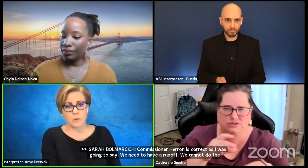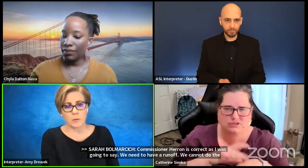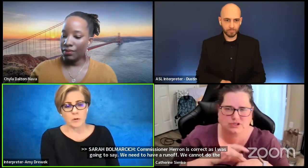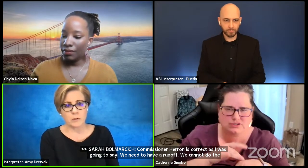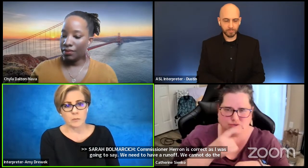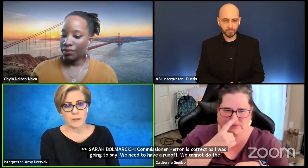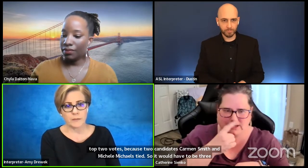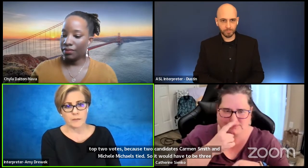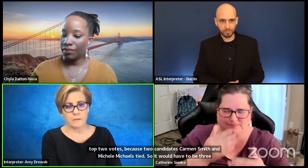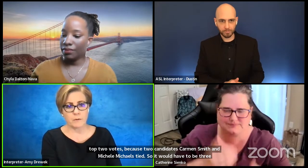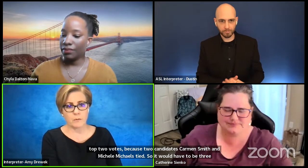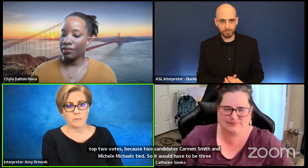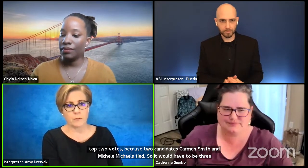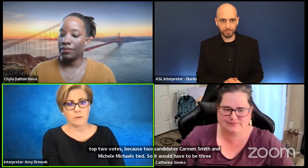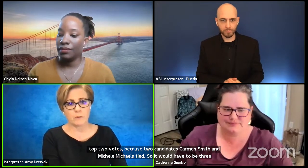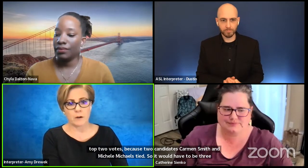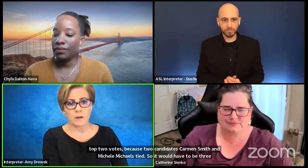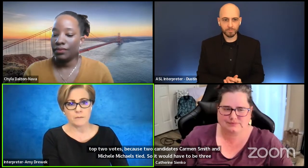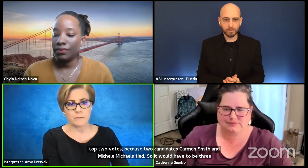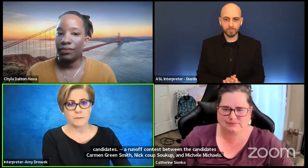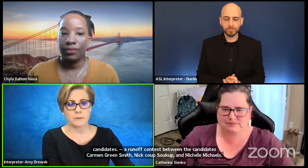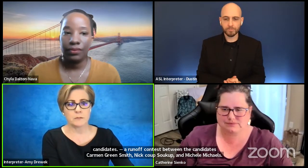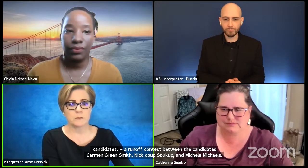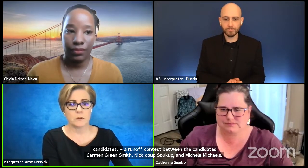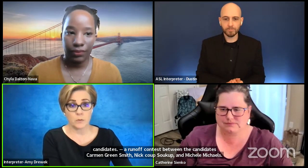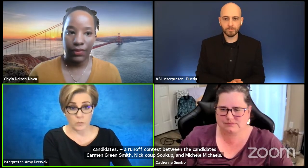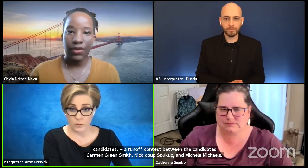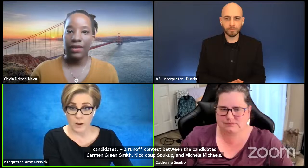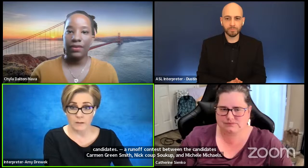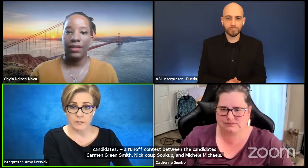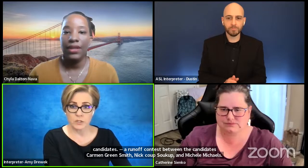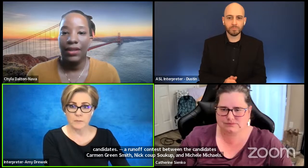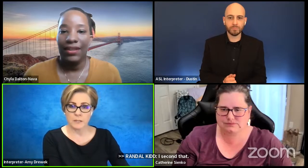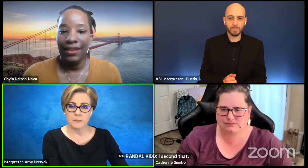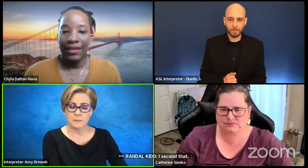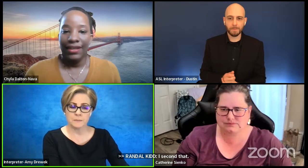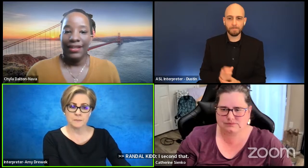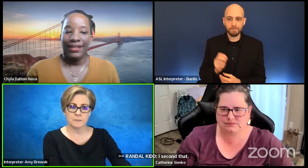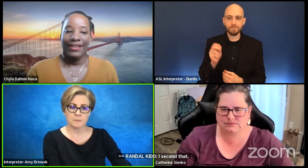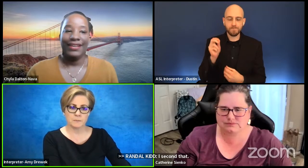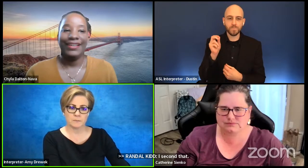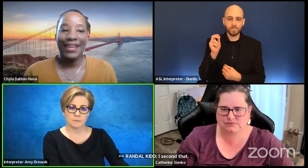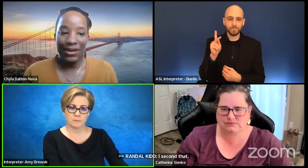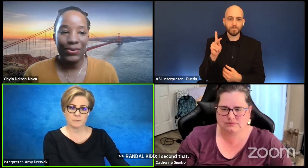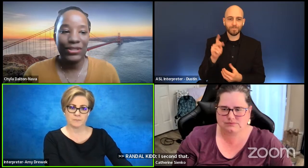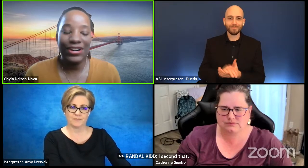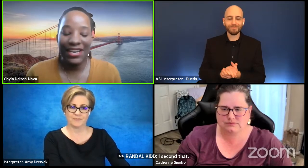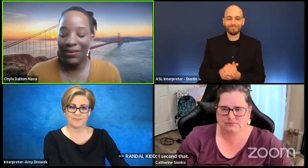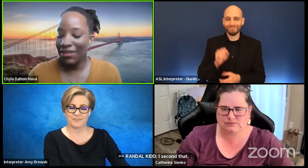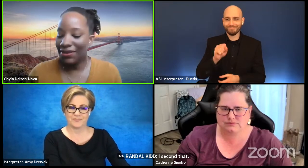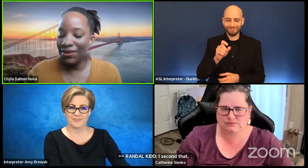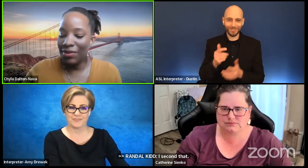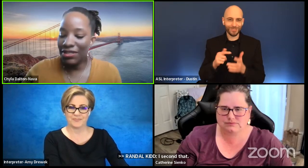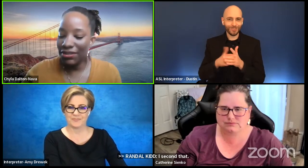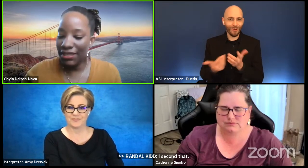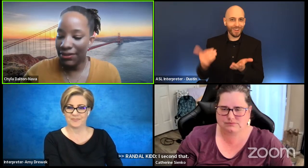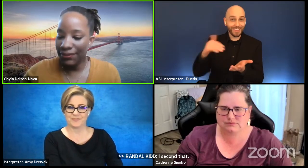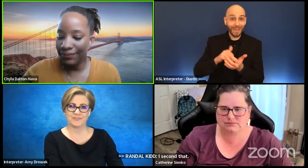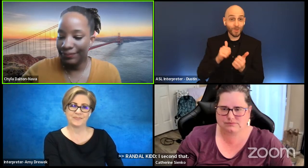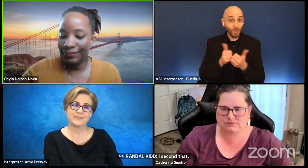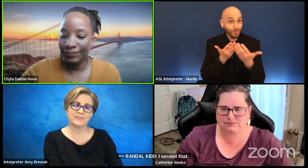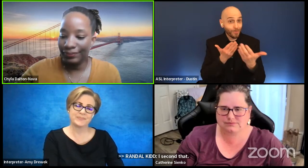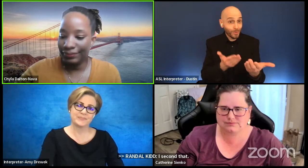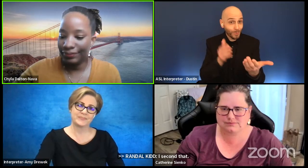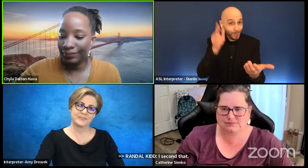Okay, so let's move forward with the vote for the runoff. Okay. So Kyla, do you mind? Yeah, we'll start again with you, Commissioner